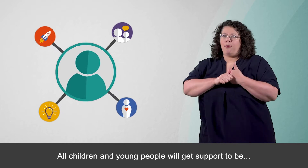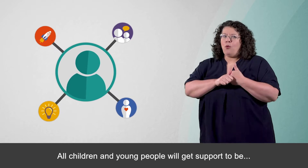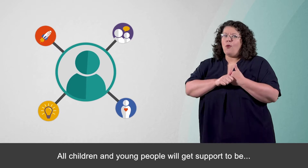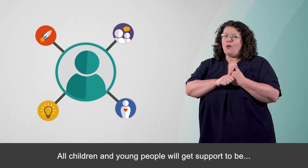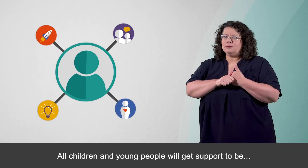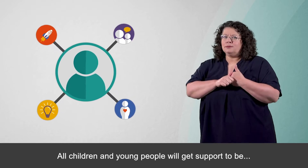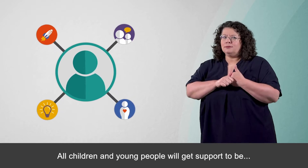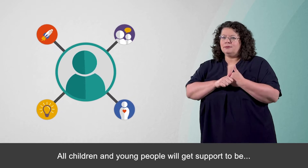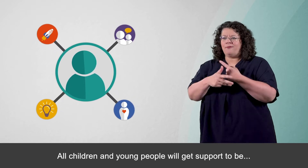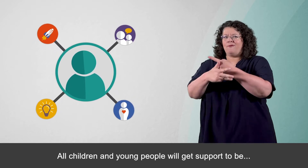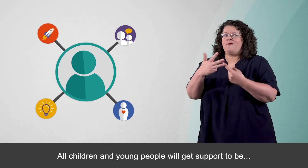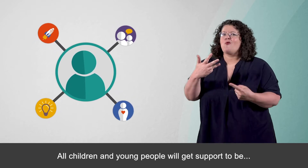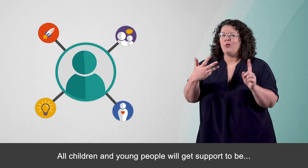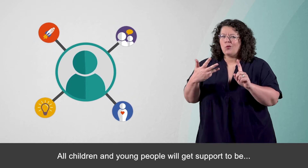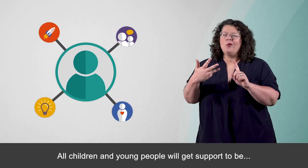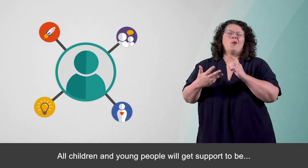will get support to be